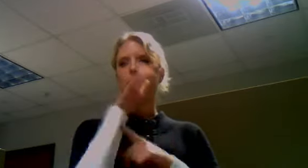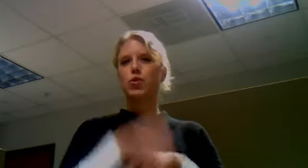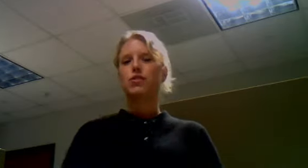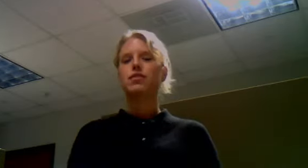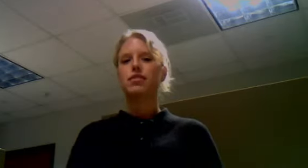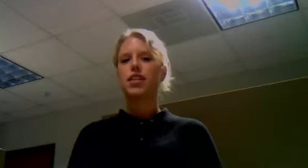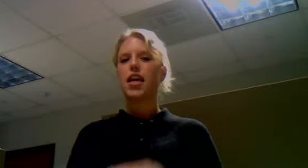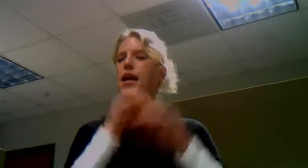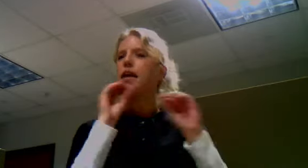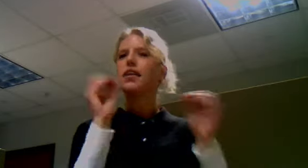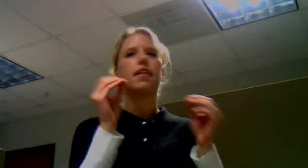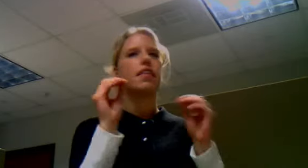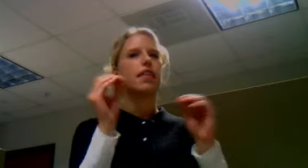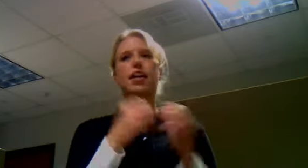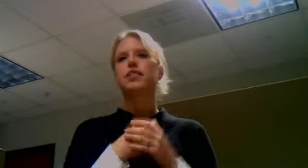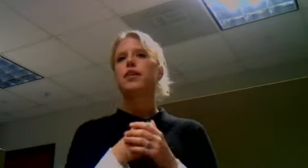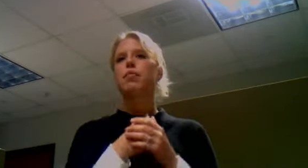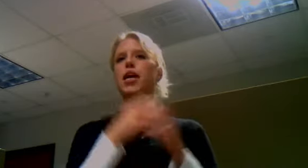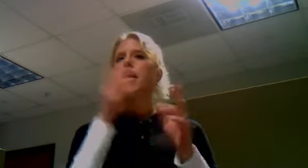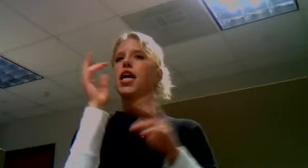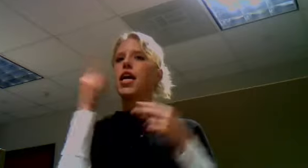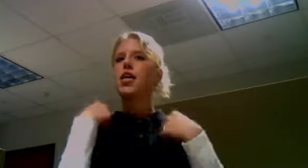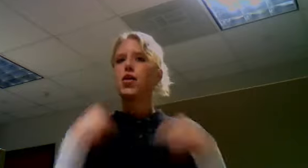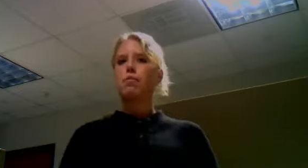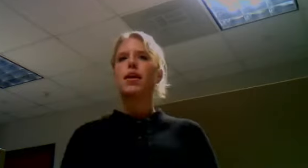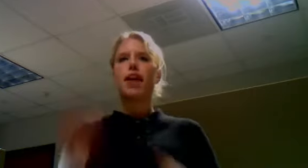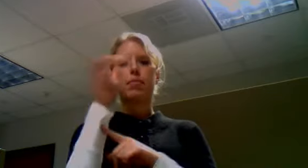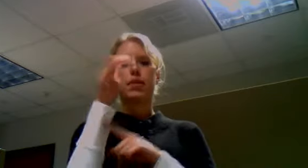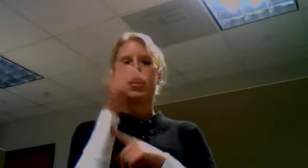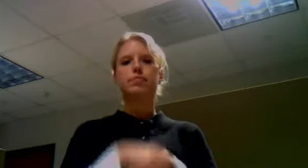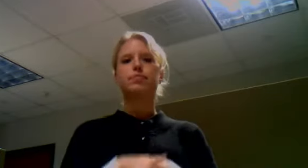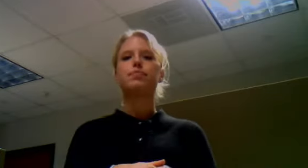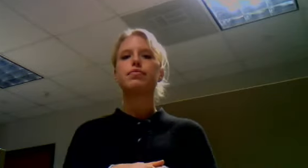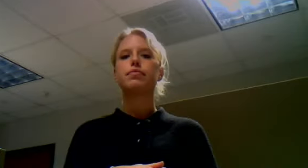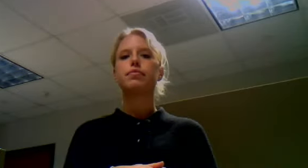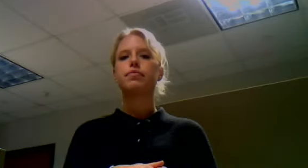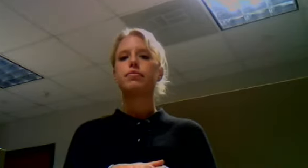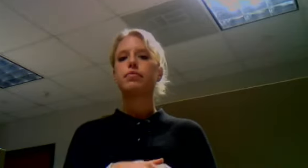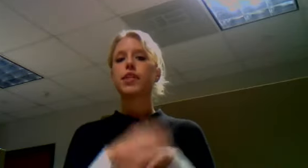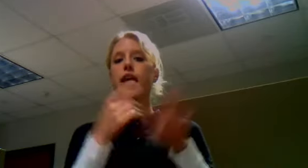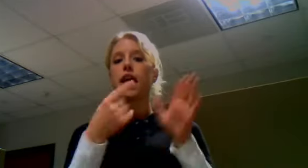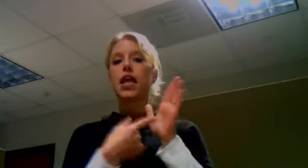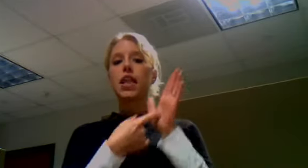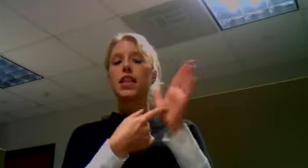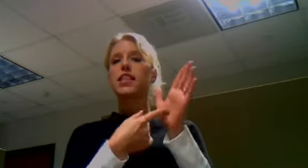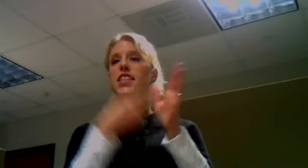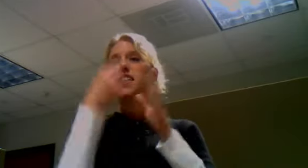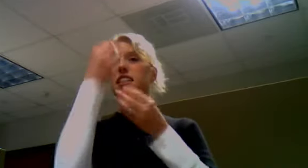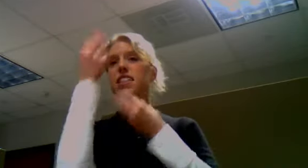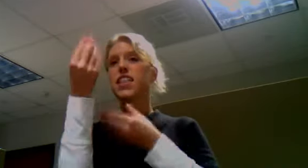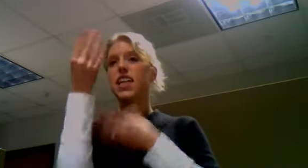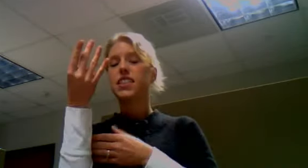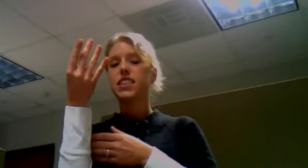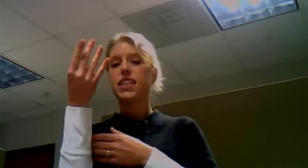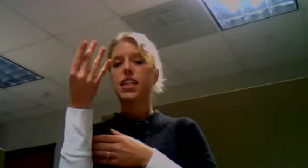Nothing else but human capital. This is the World Development Index indicator data in the early